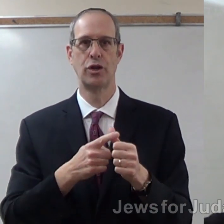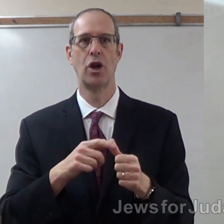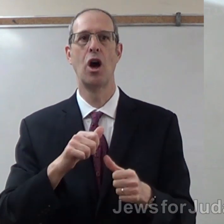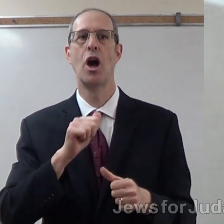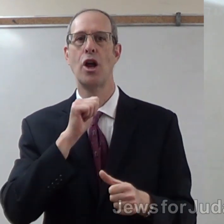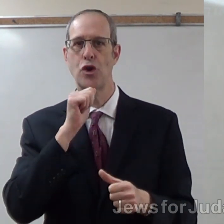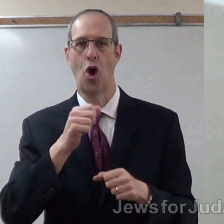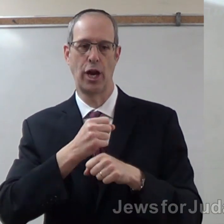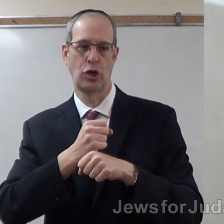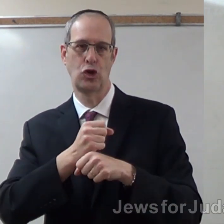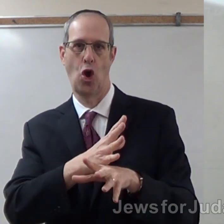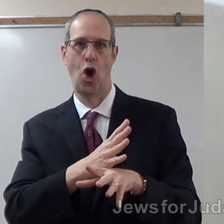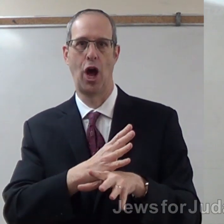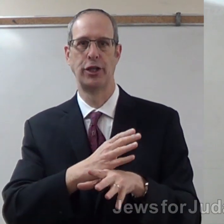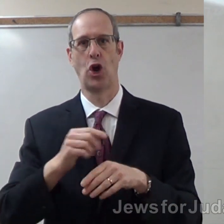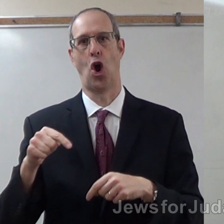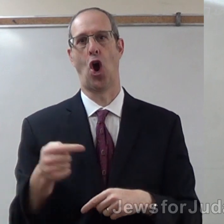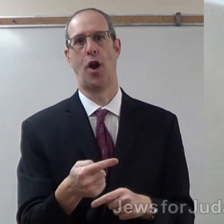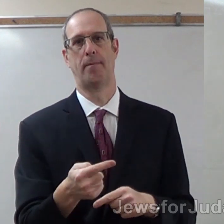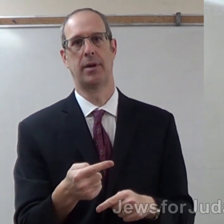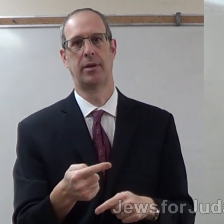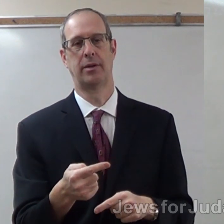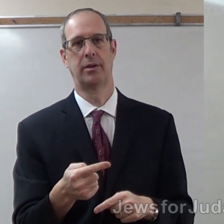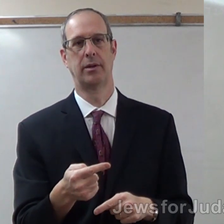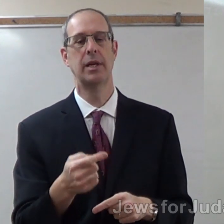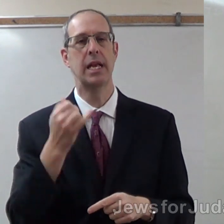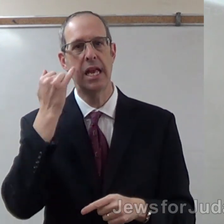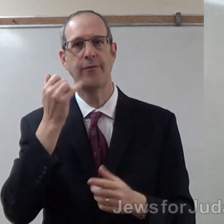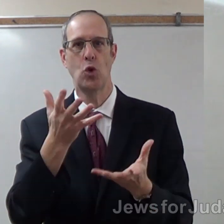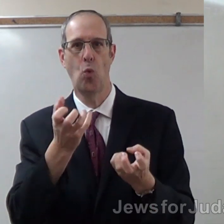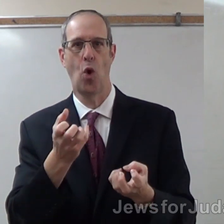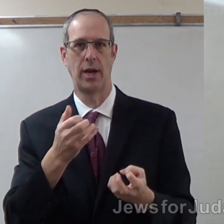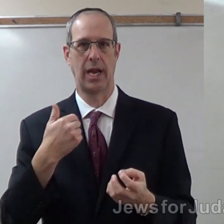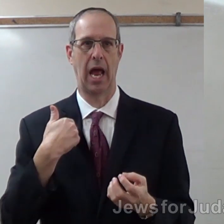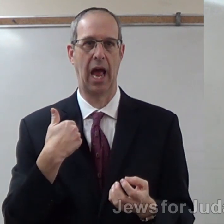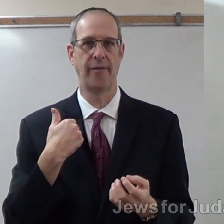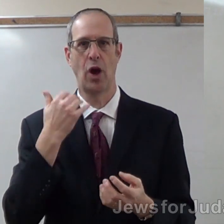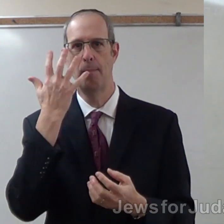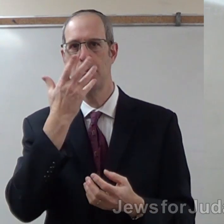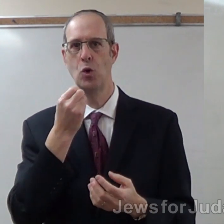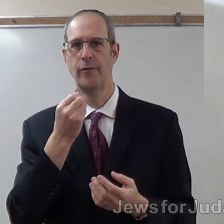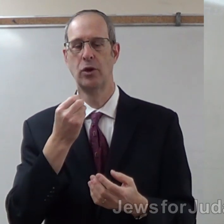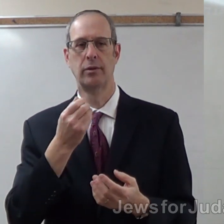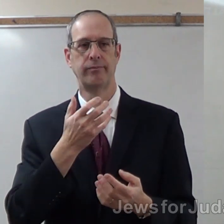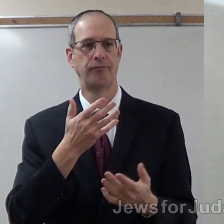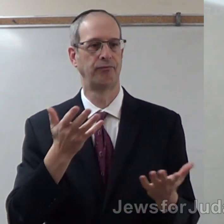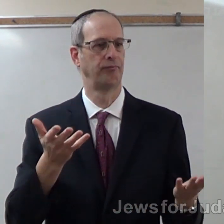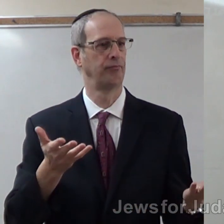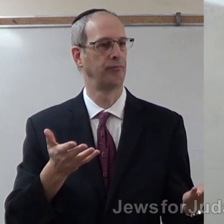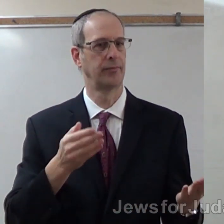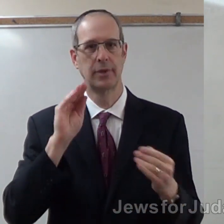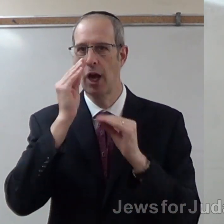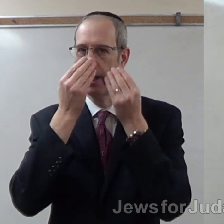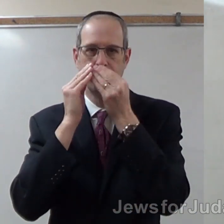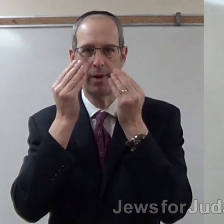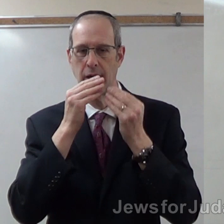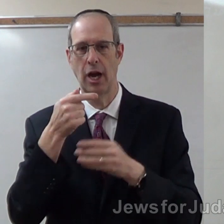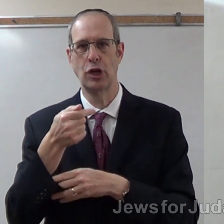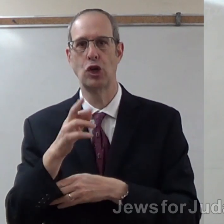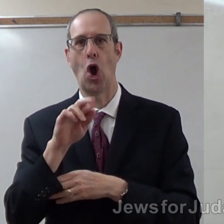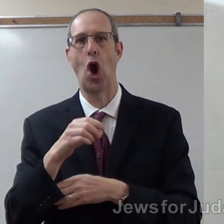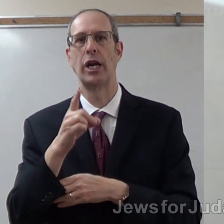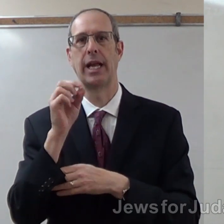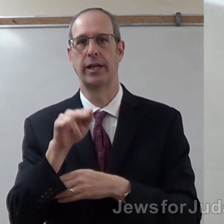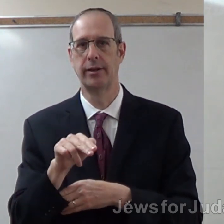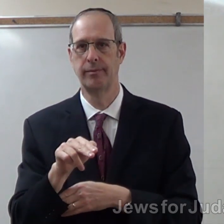cause harm. So if you want to have a beautiful garden, if you want to plant a beautiful